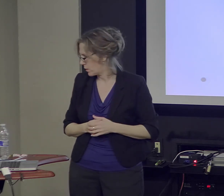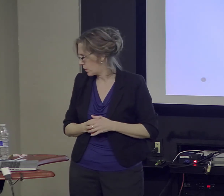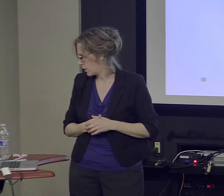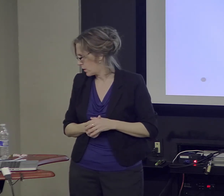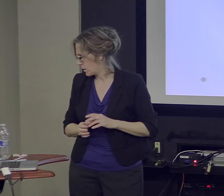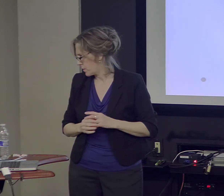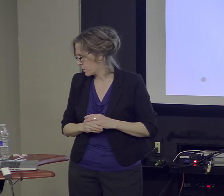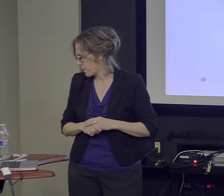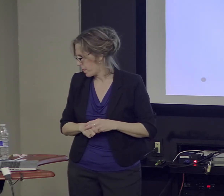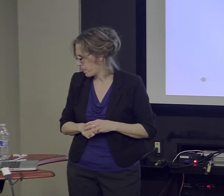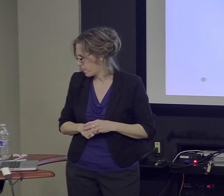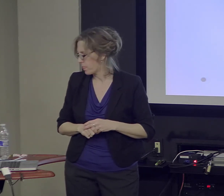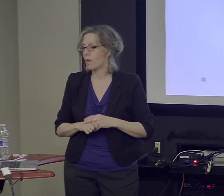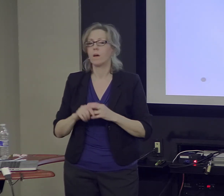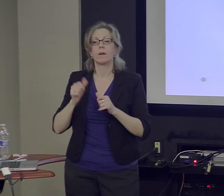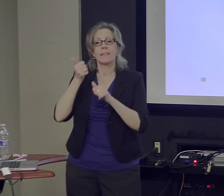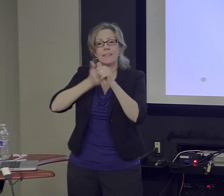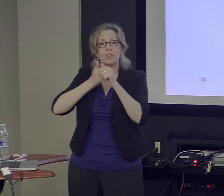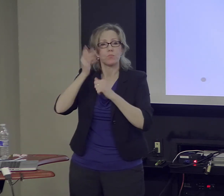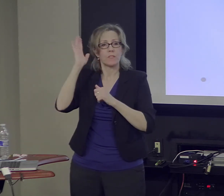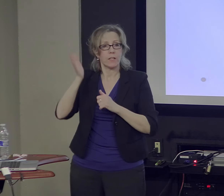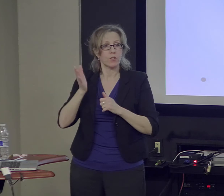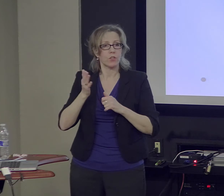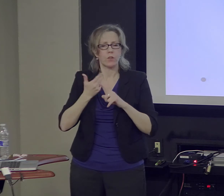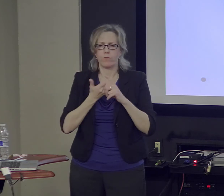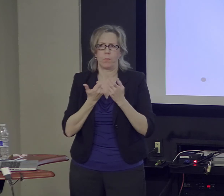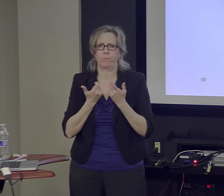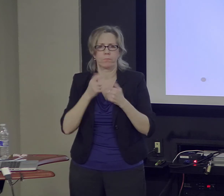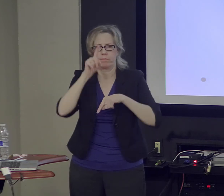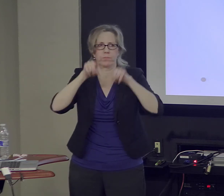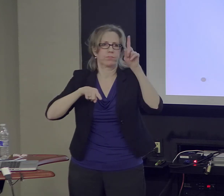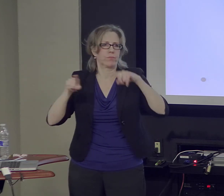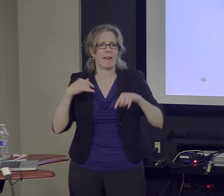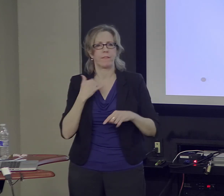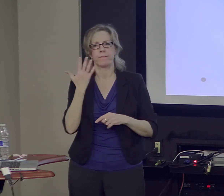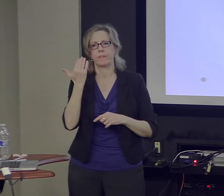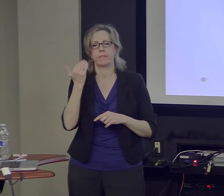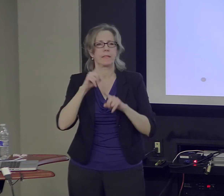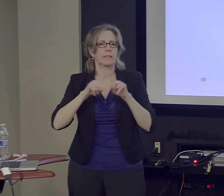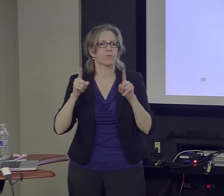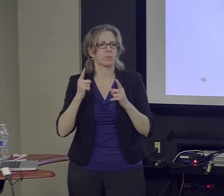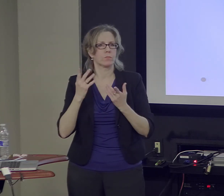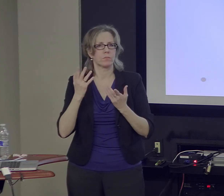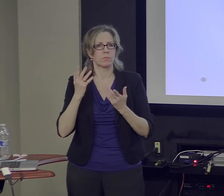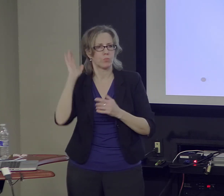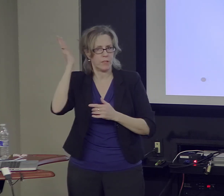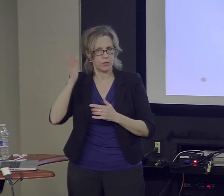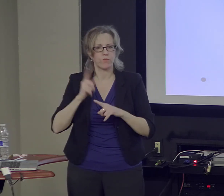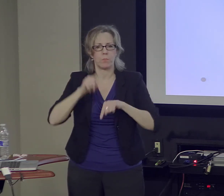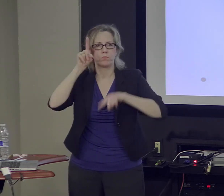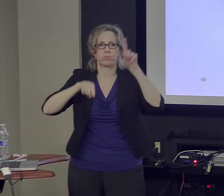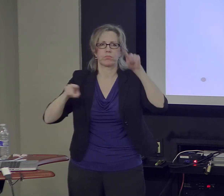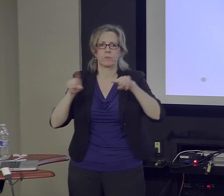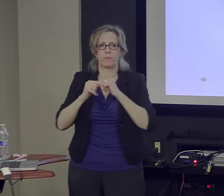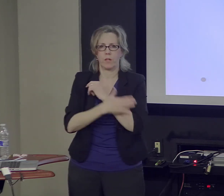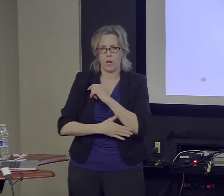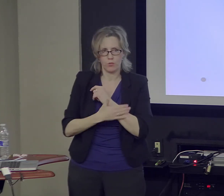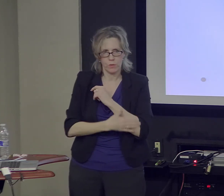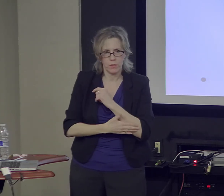in an expository sense. I want to compare, you know, and maybe we'll have 15 different presenters